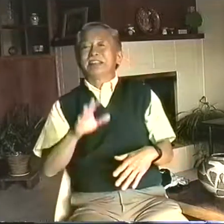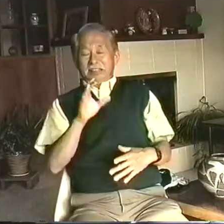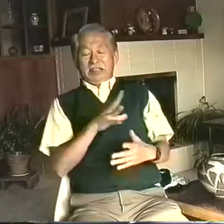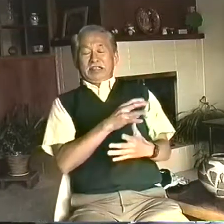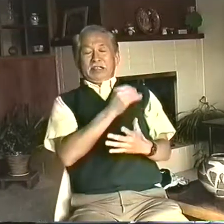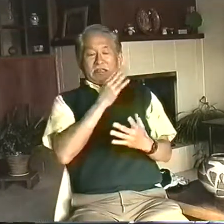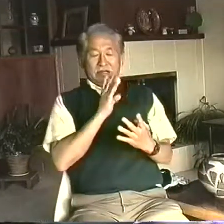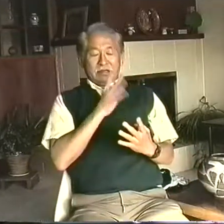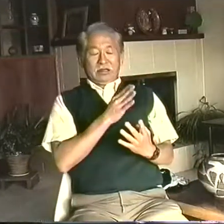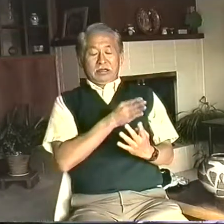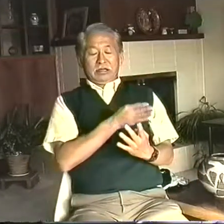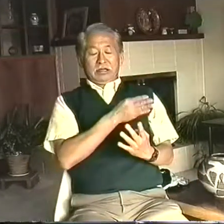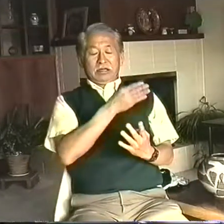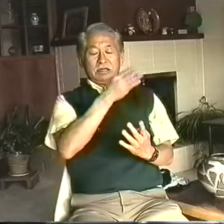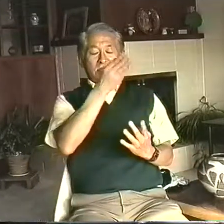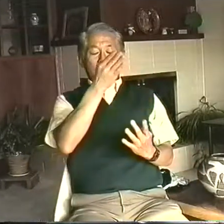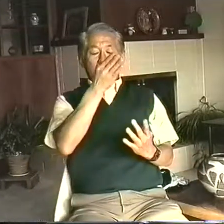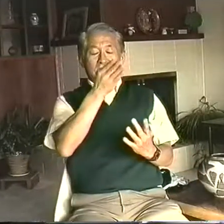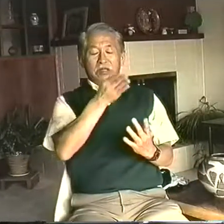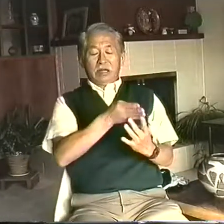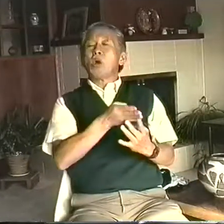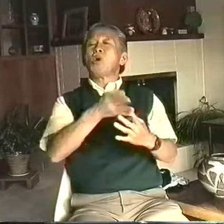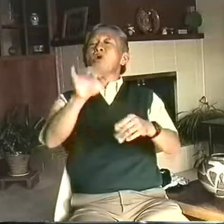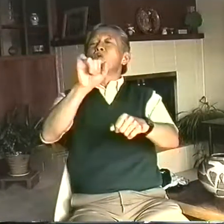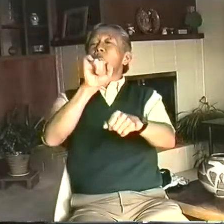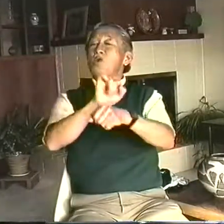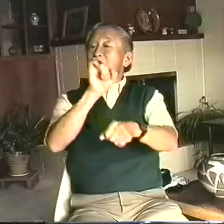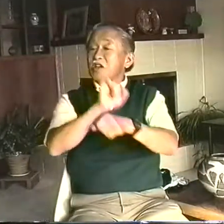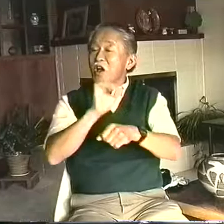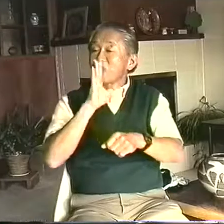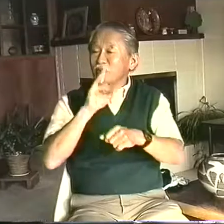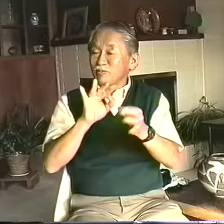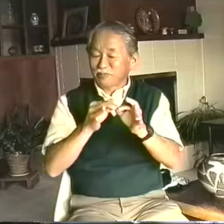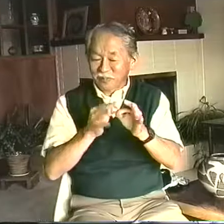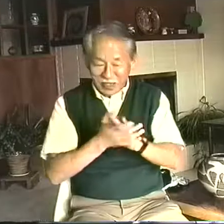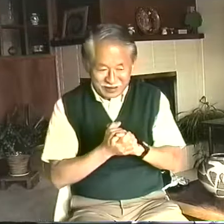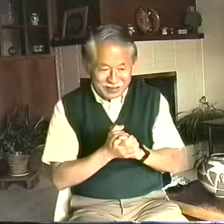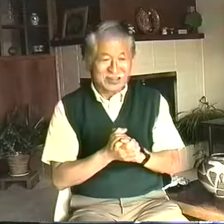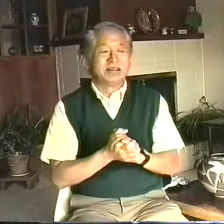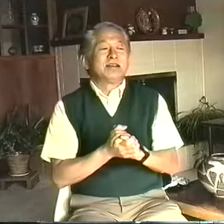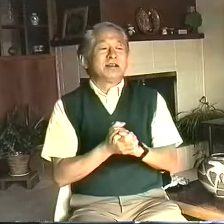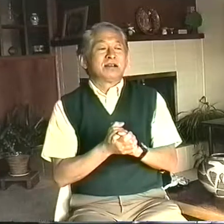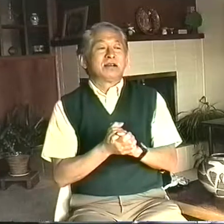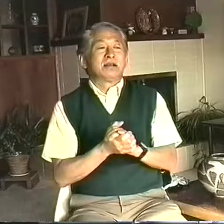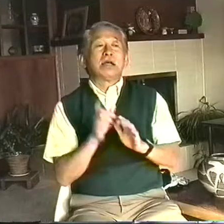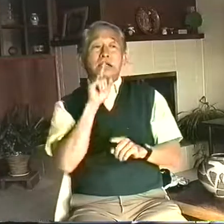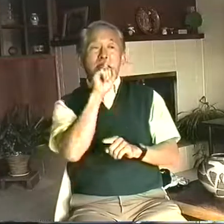no agreement within the jury. It was supposed to have been a unanimous decision, and we did not have